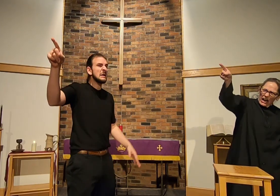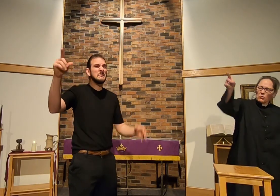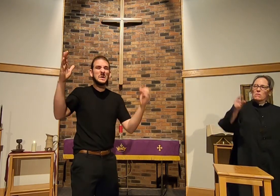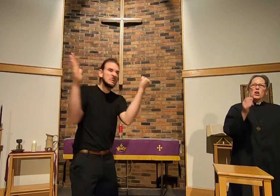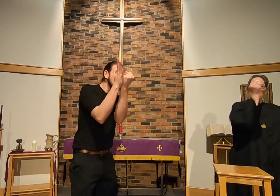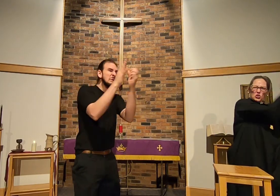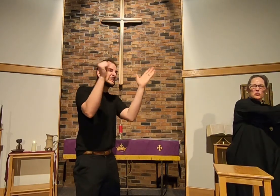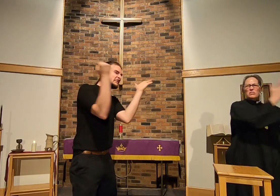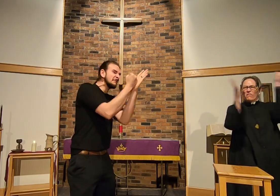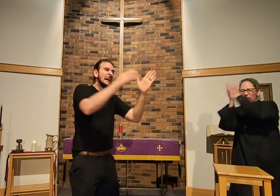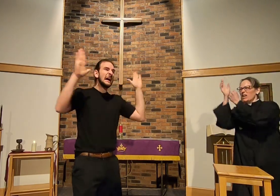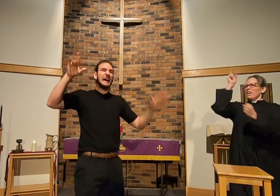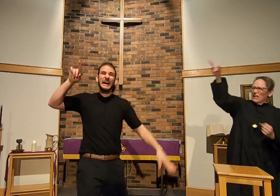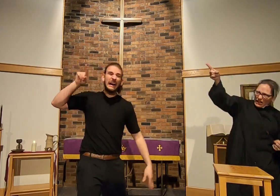him, crucify him."